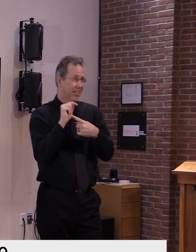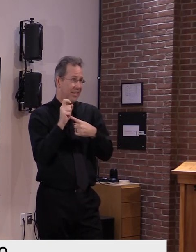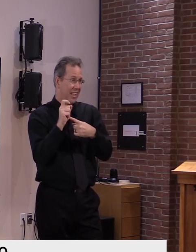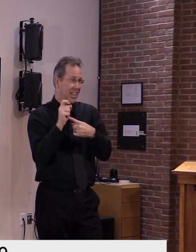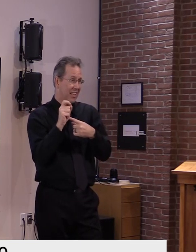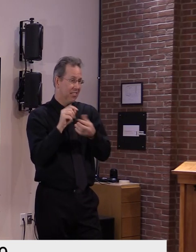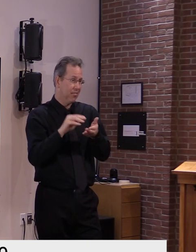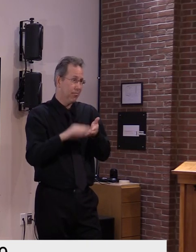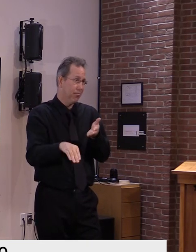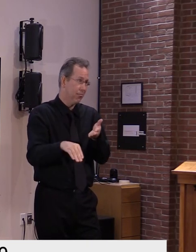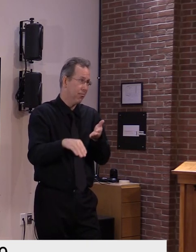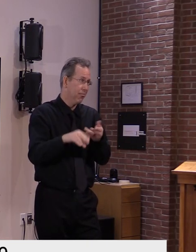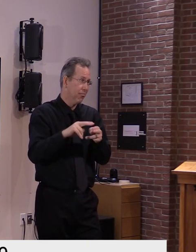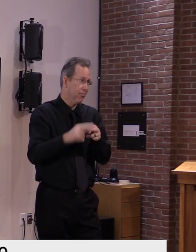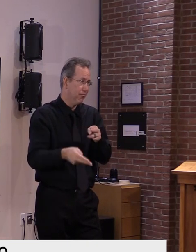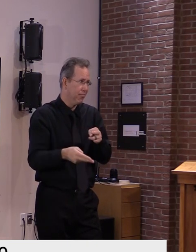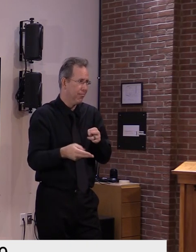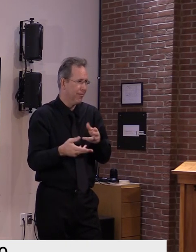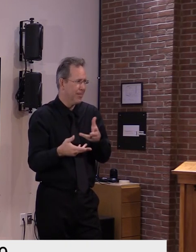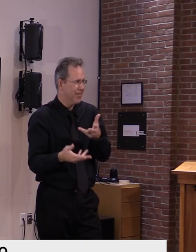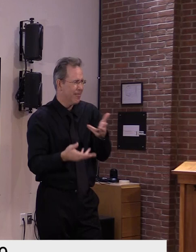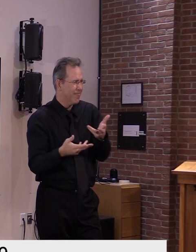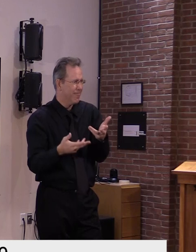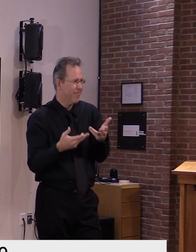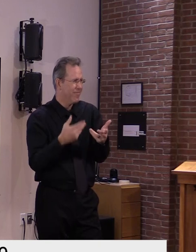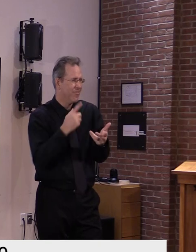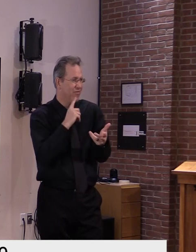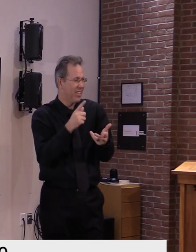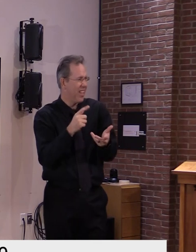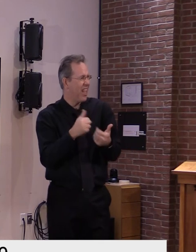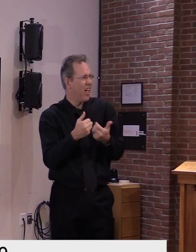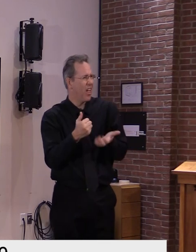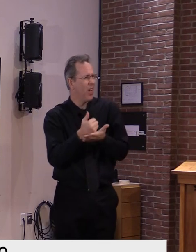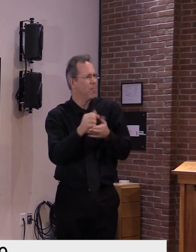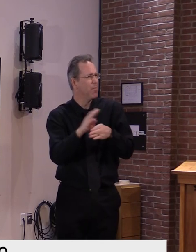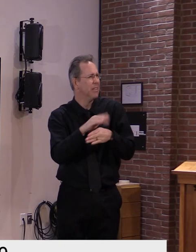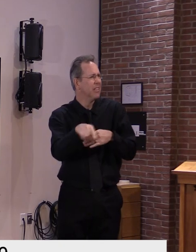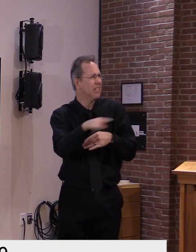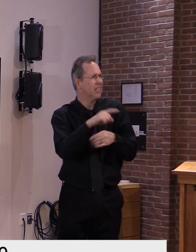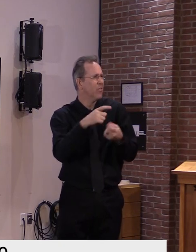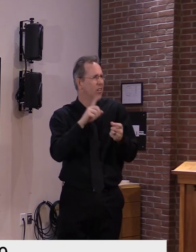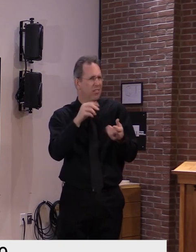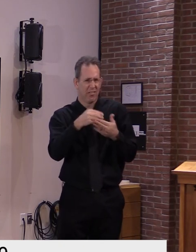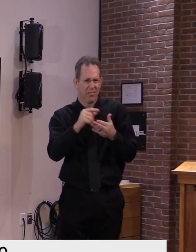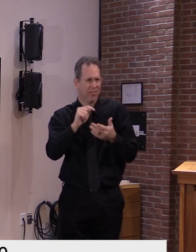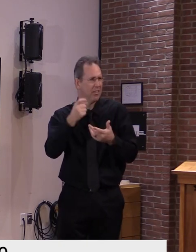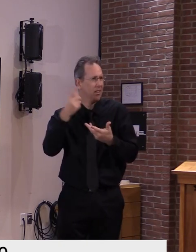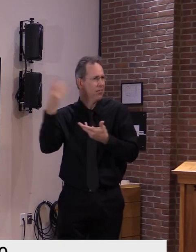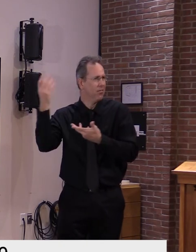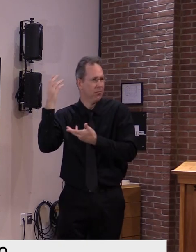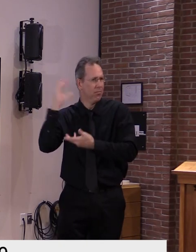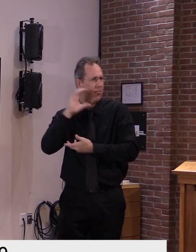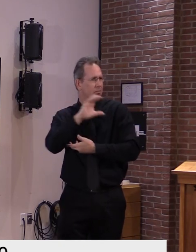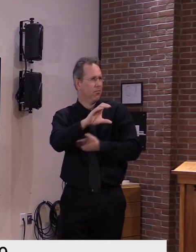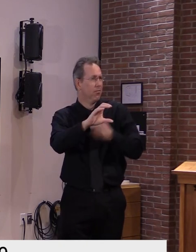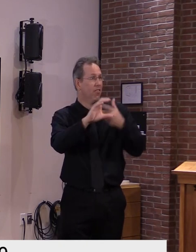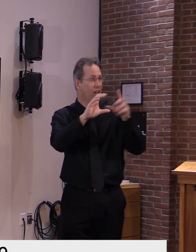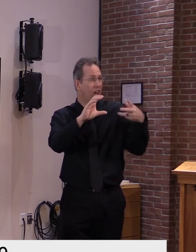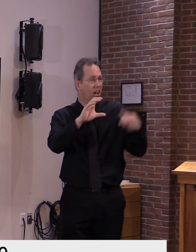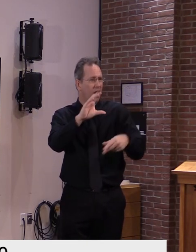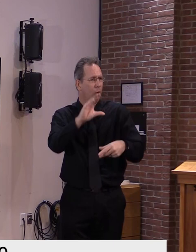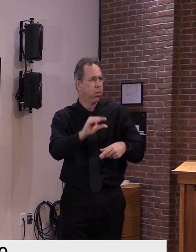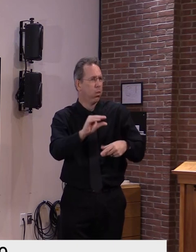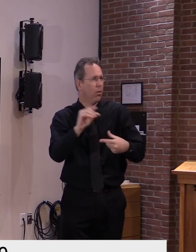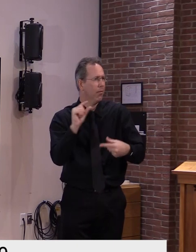rooms and meals isn't going to help them specifically, I don't believe. I don't even know what the strategy is of Governor